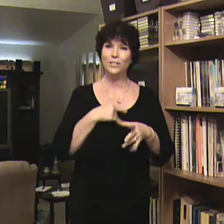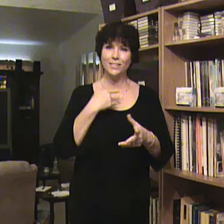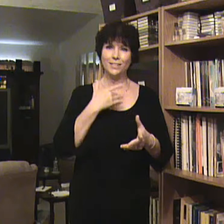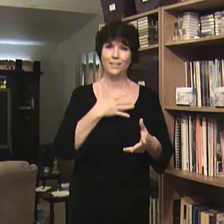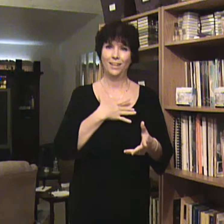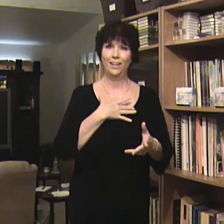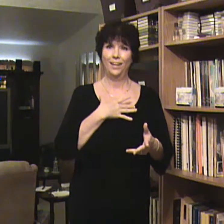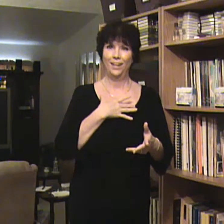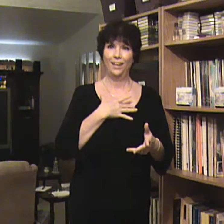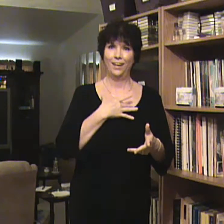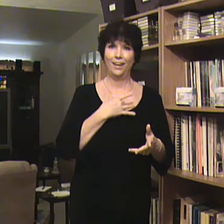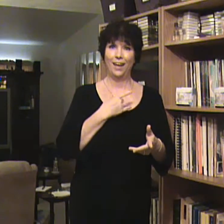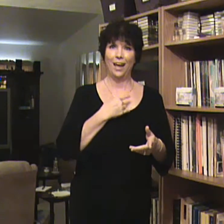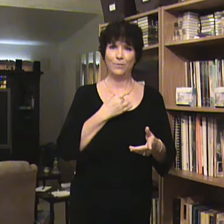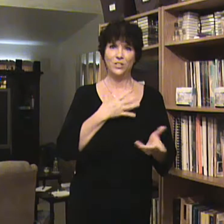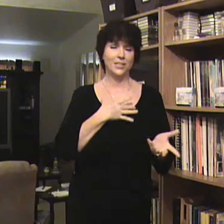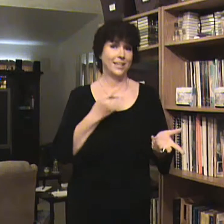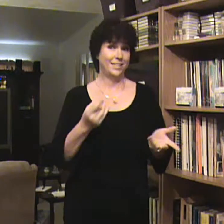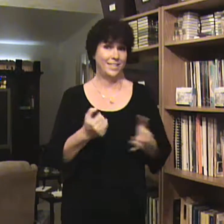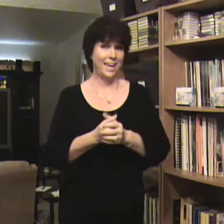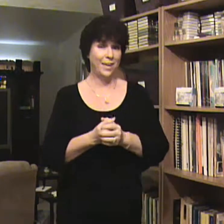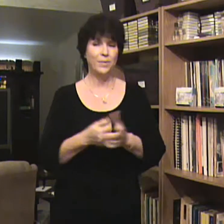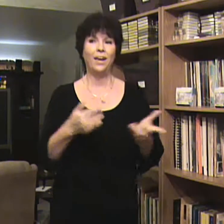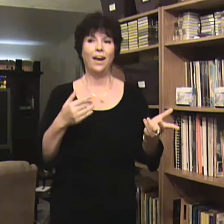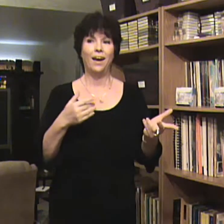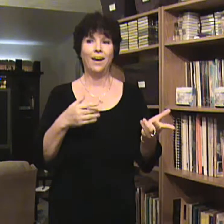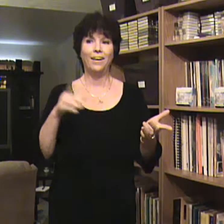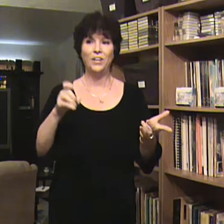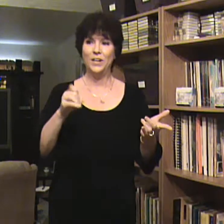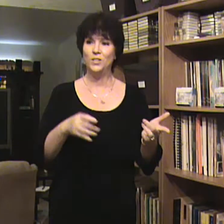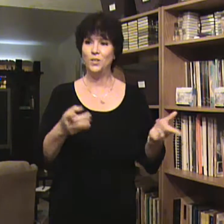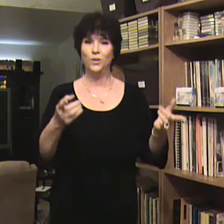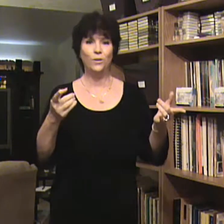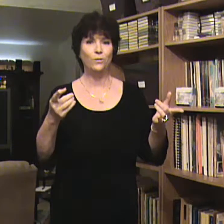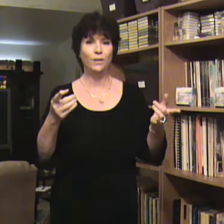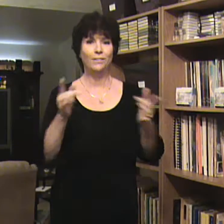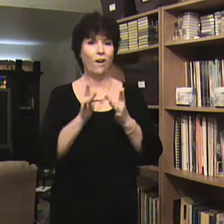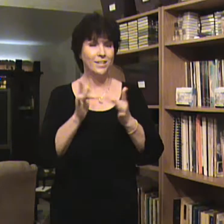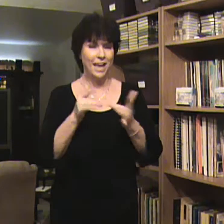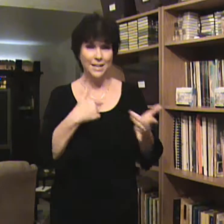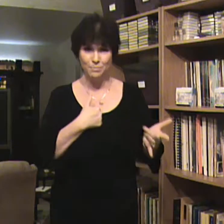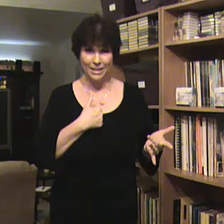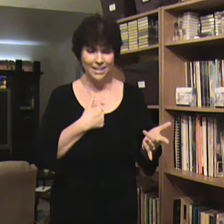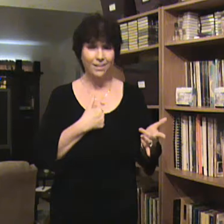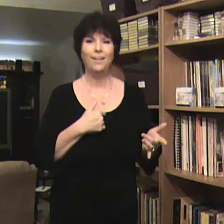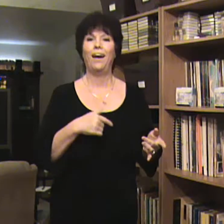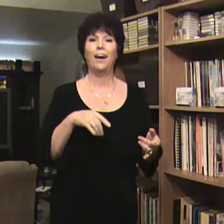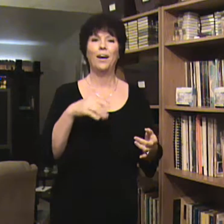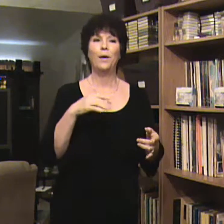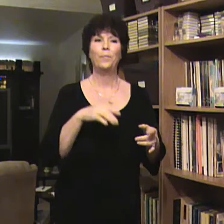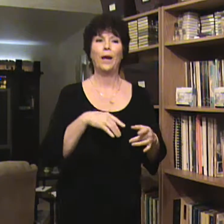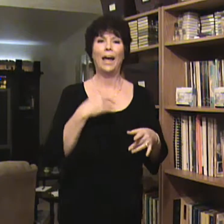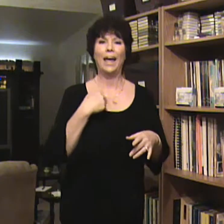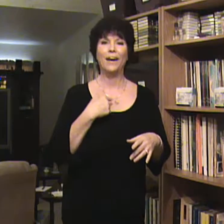just like to say you need to contact me. I have